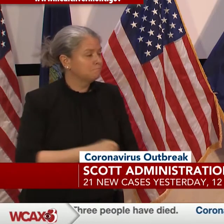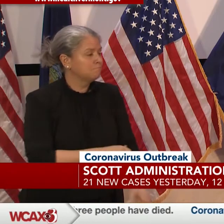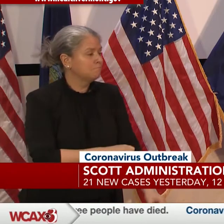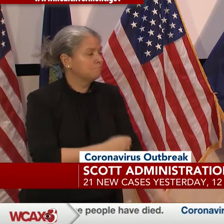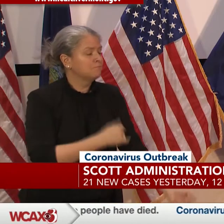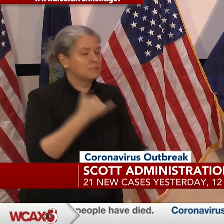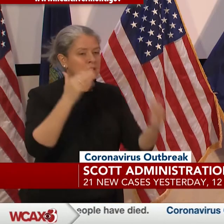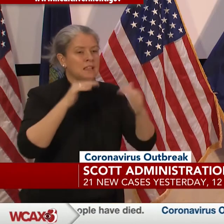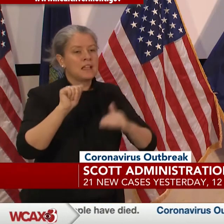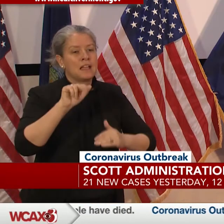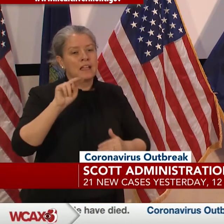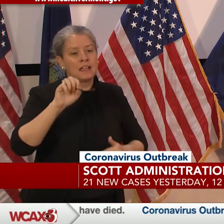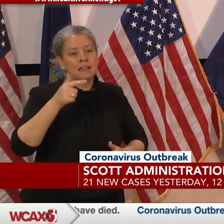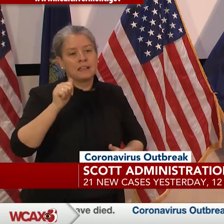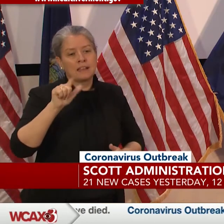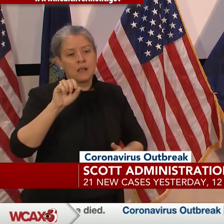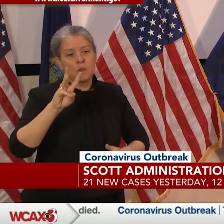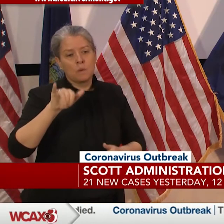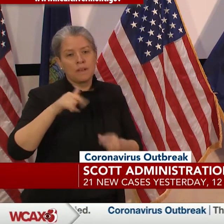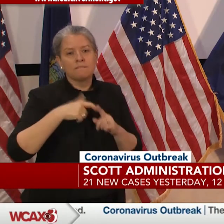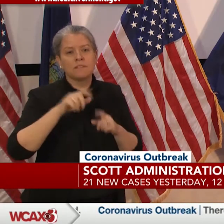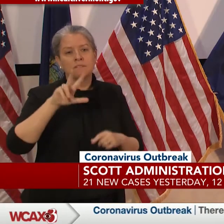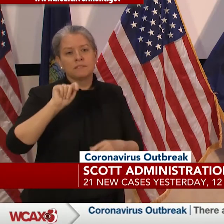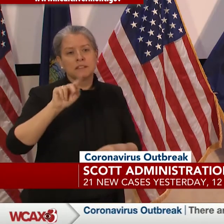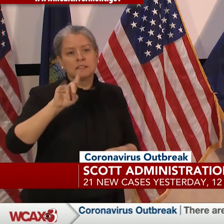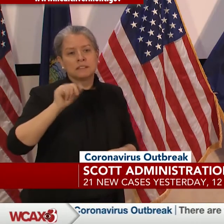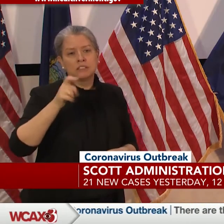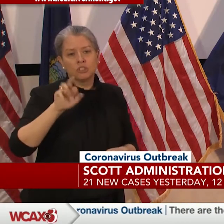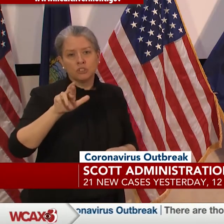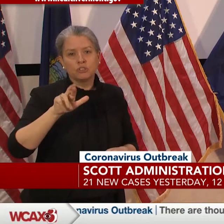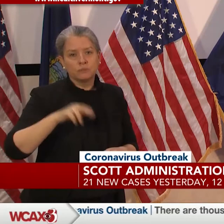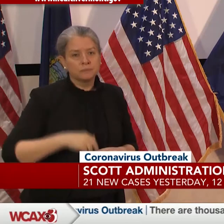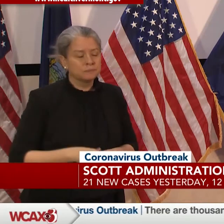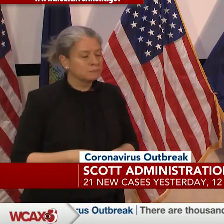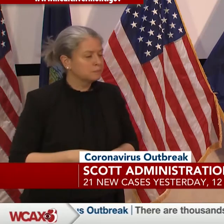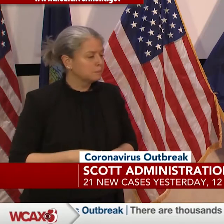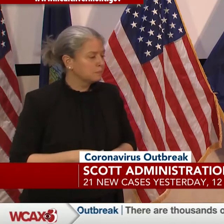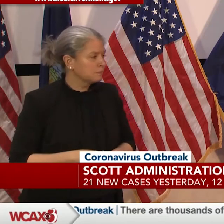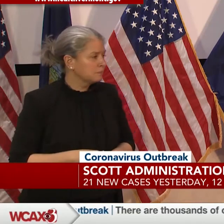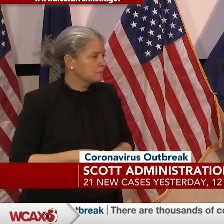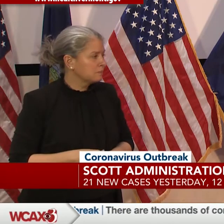Okay. Ann Galloway, BT Digger, star six to unmute.